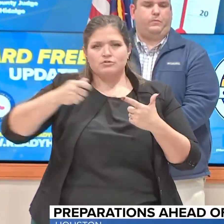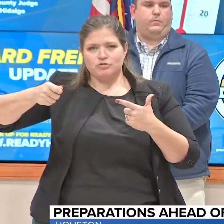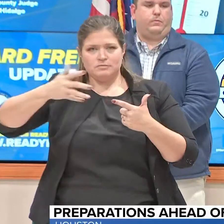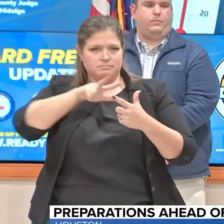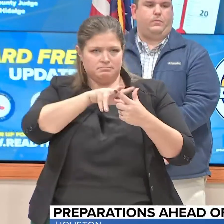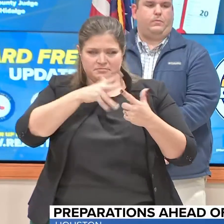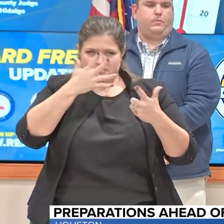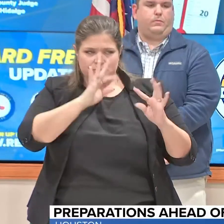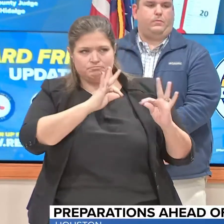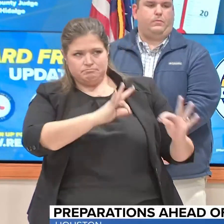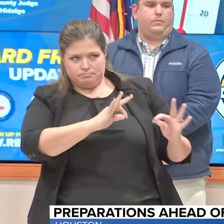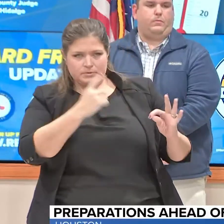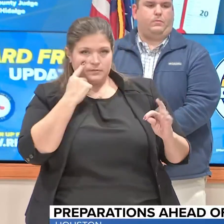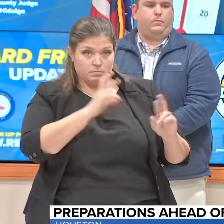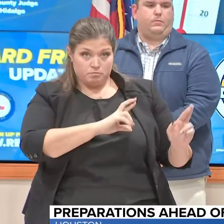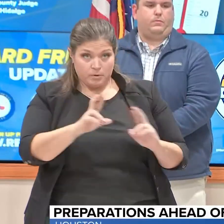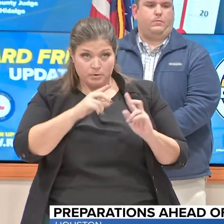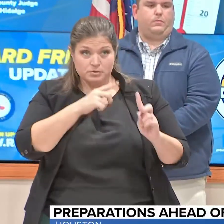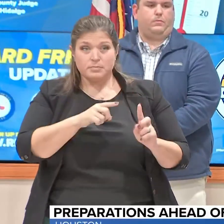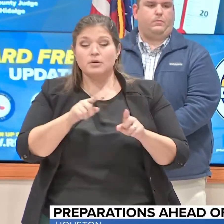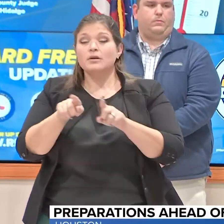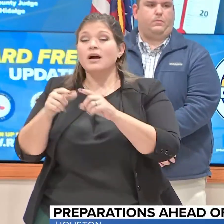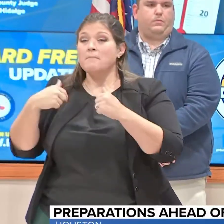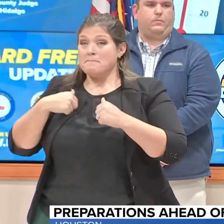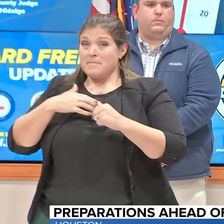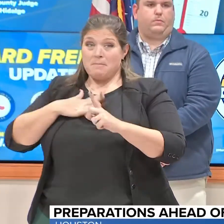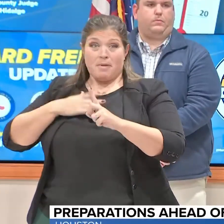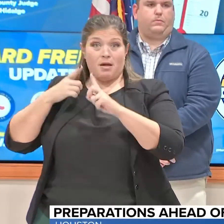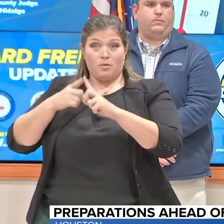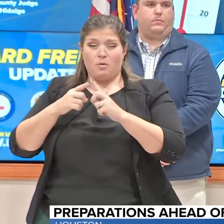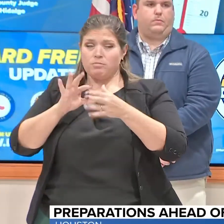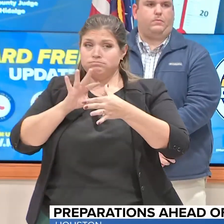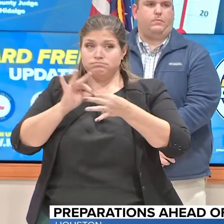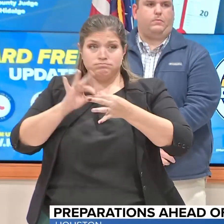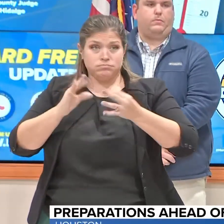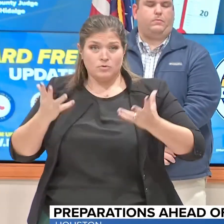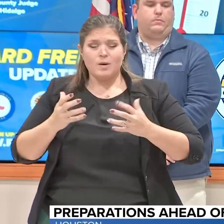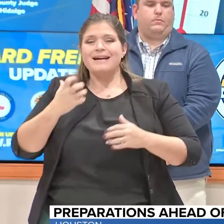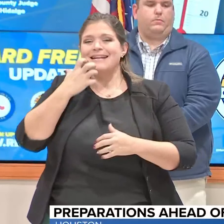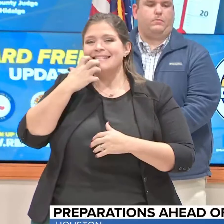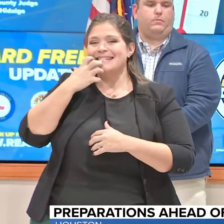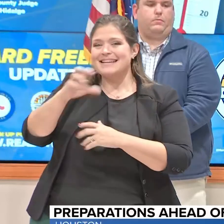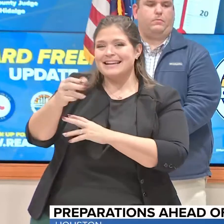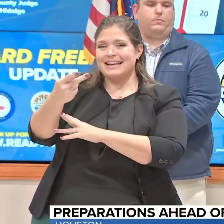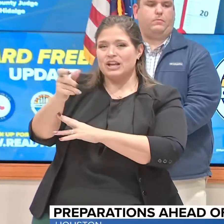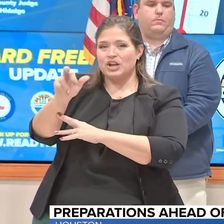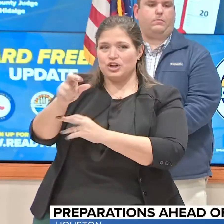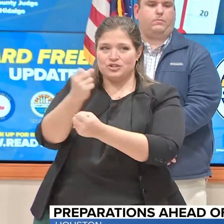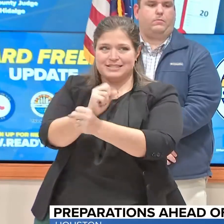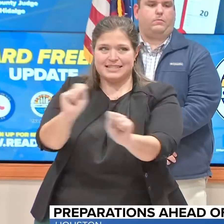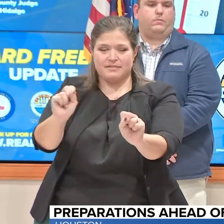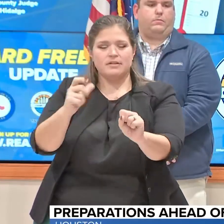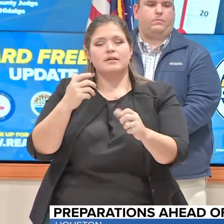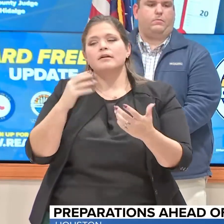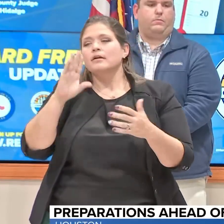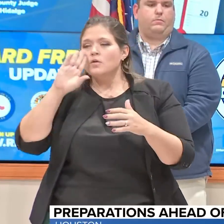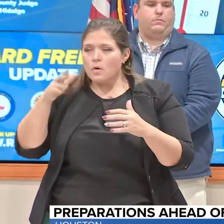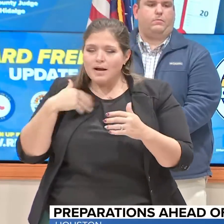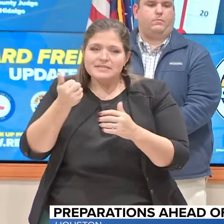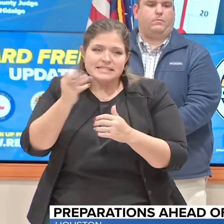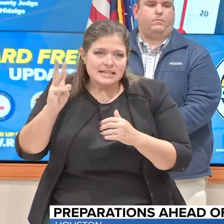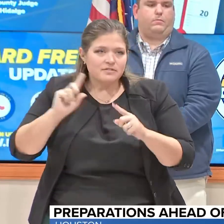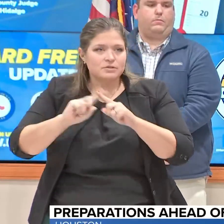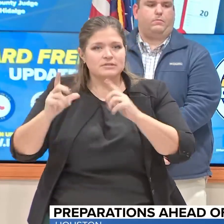preparation points. What I'd like to talk to you about is heater safety. You know, obviously we have various holidays going on. We have presents, we have